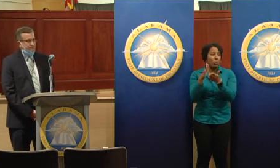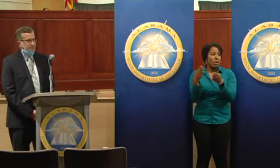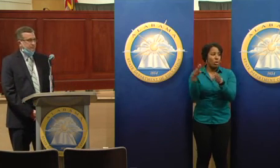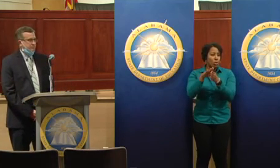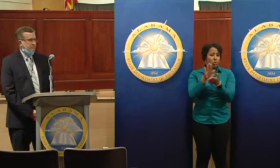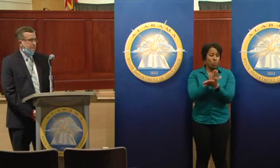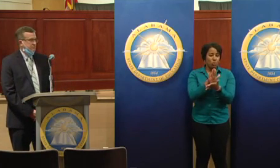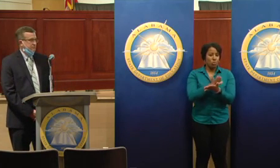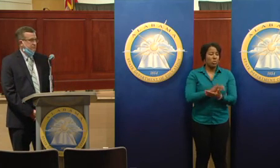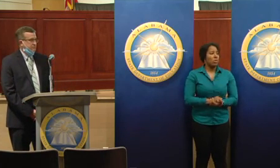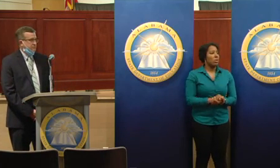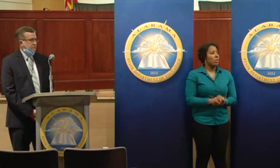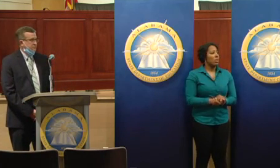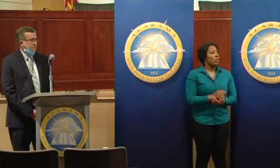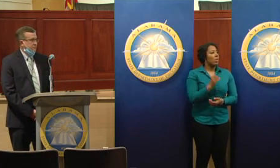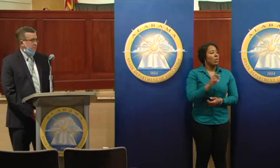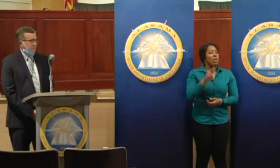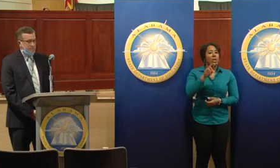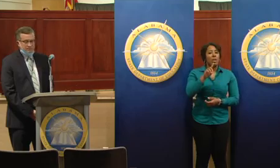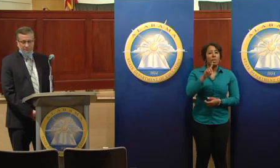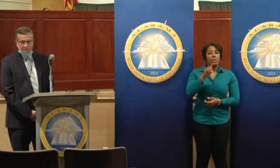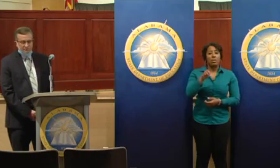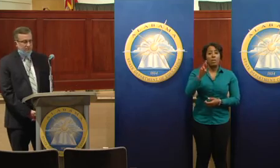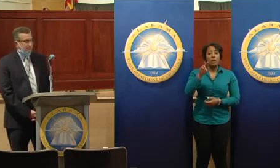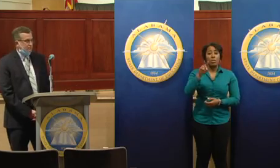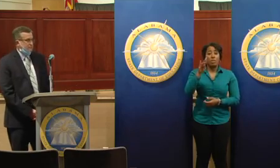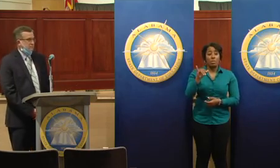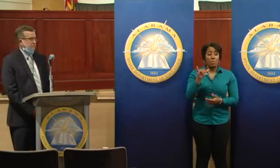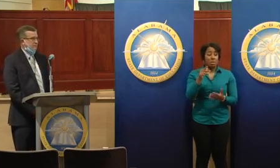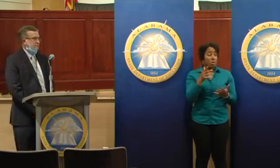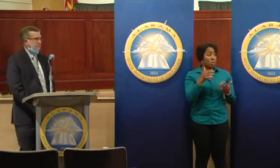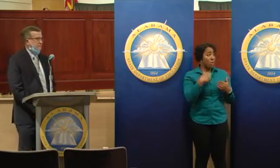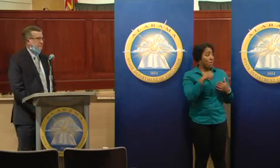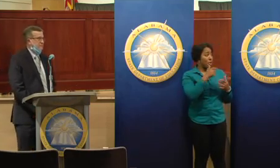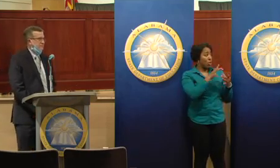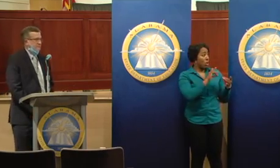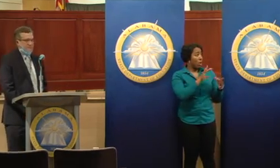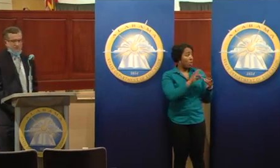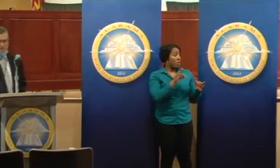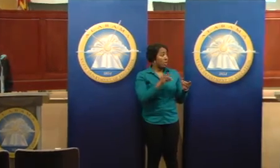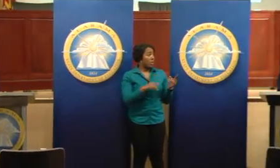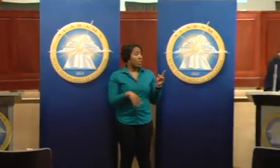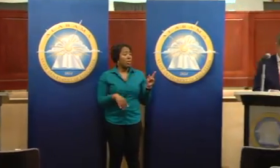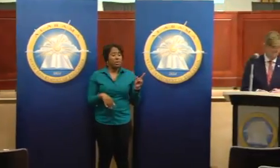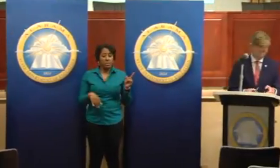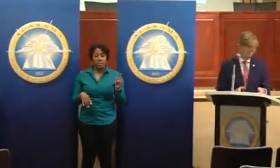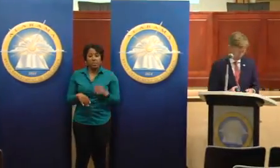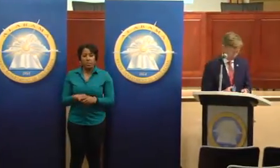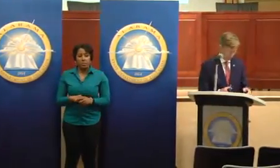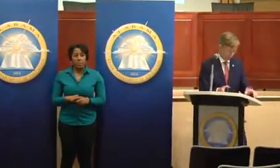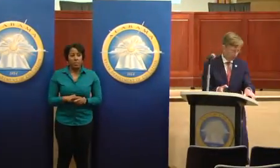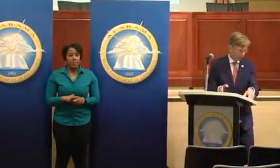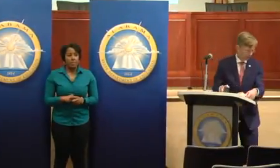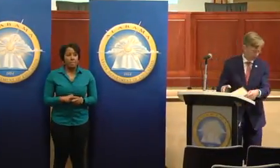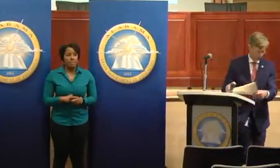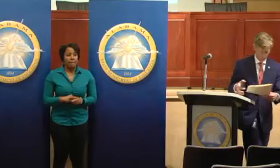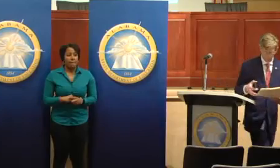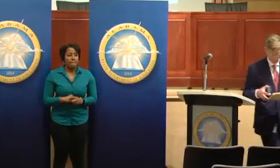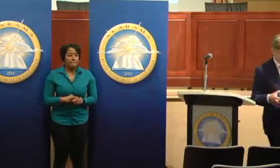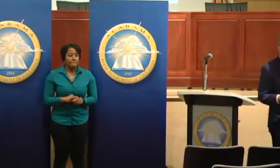Okay. Dr. Sibley, are you going to say anything else? You want me to close this out? A couple of housekeeping things. Okay. Get them out of the